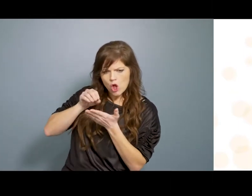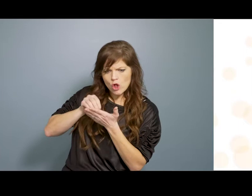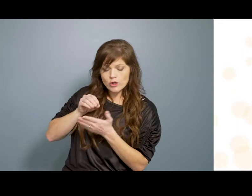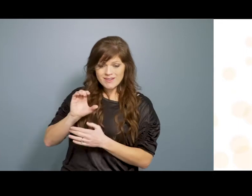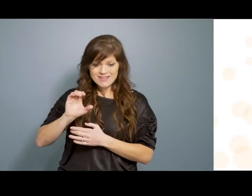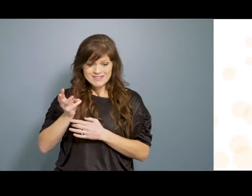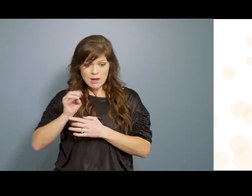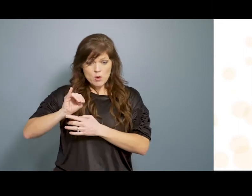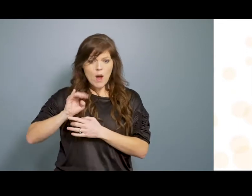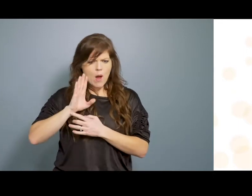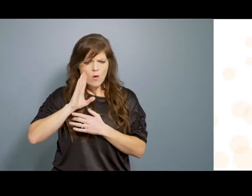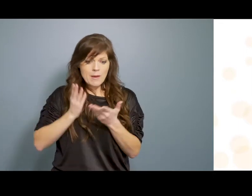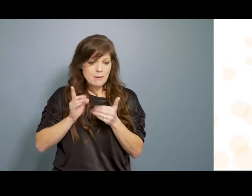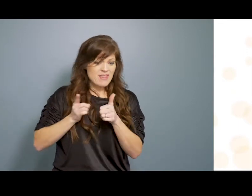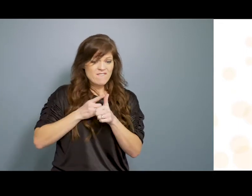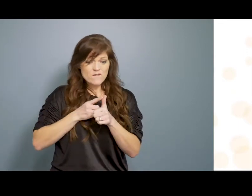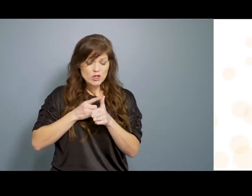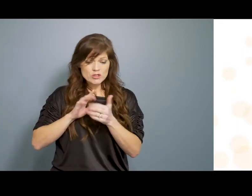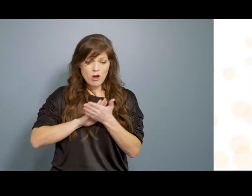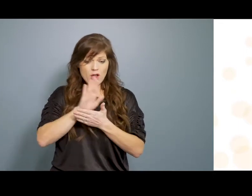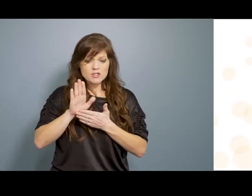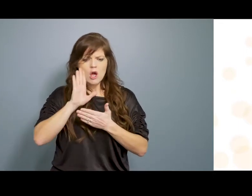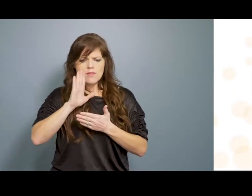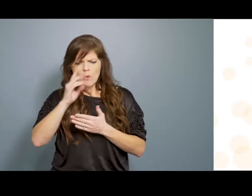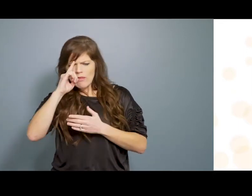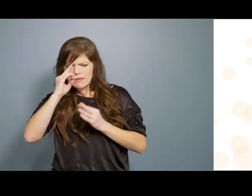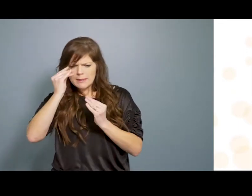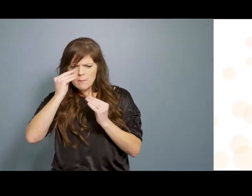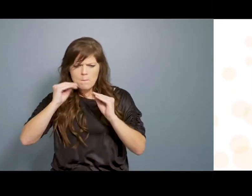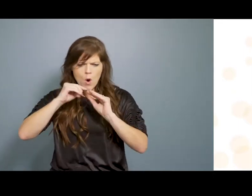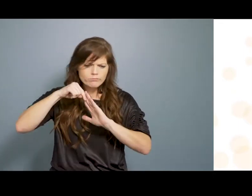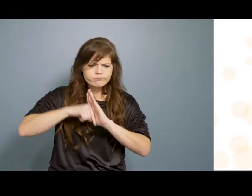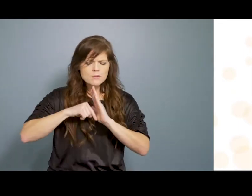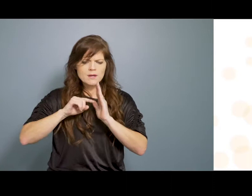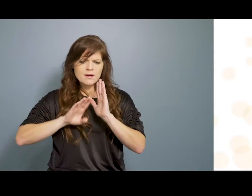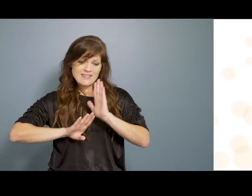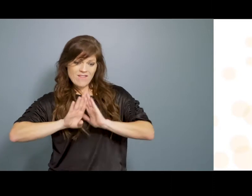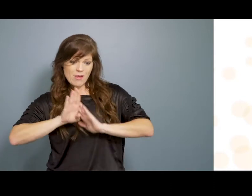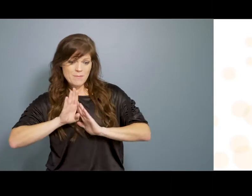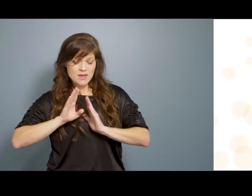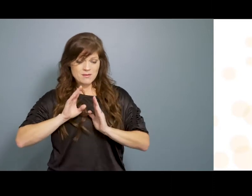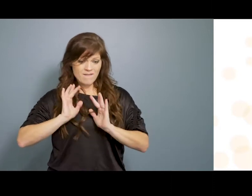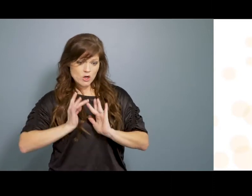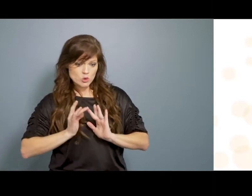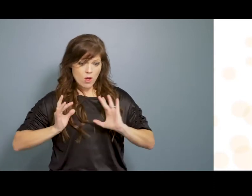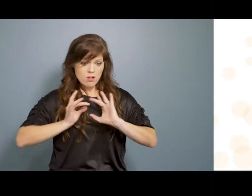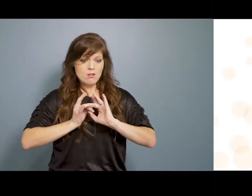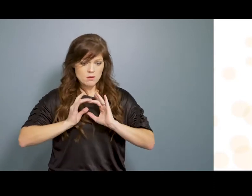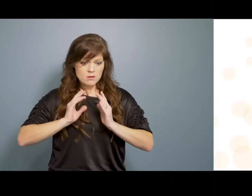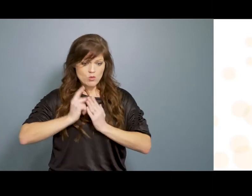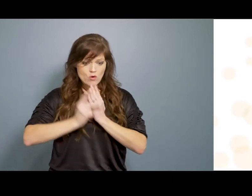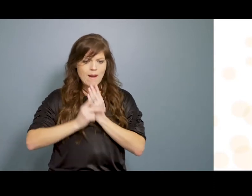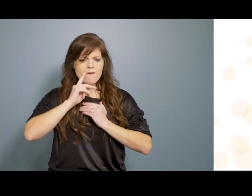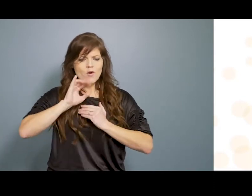to take a look at developing a virtual repair program for these types of technologies.